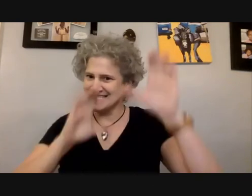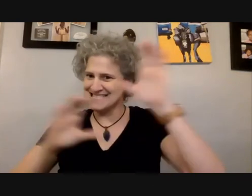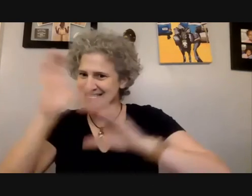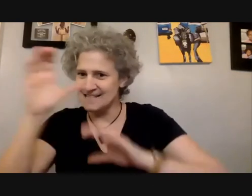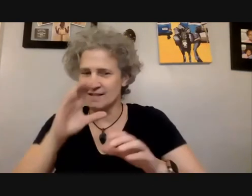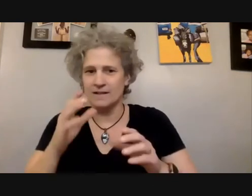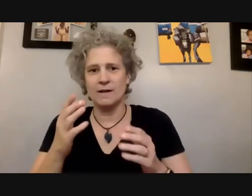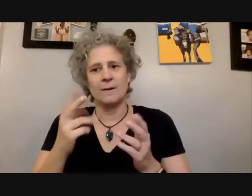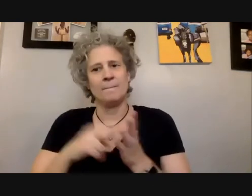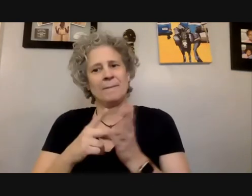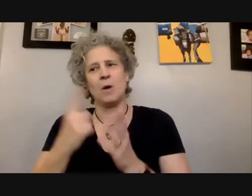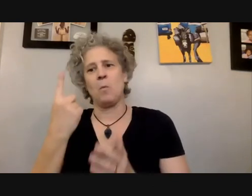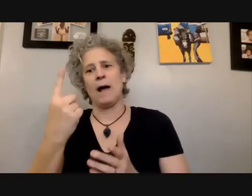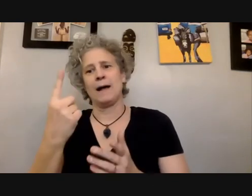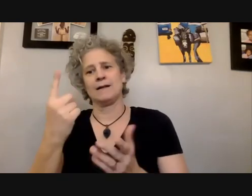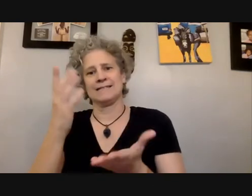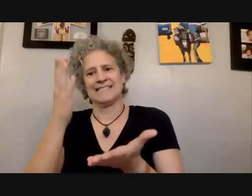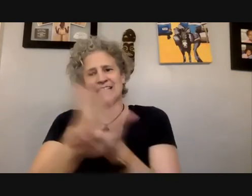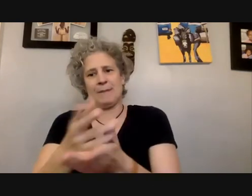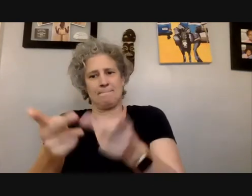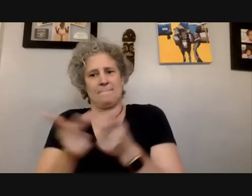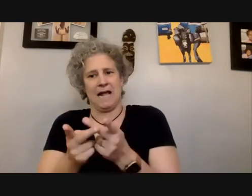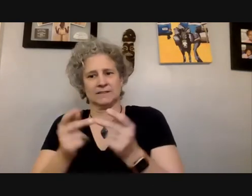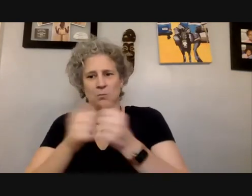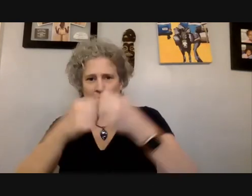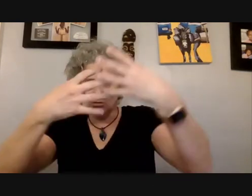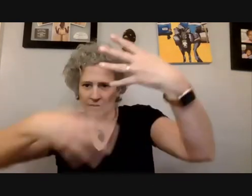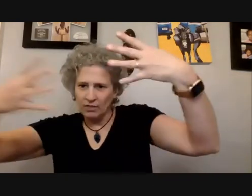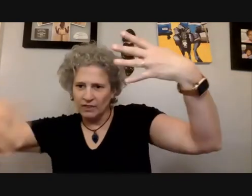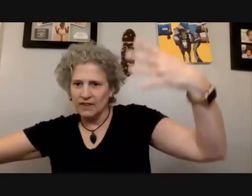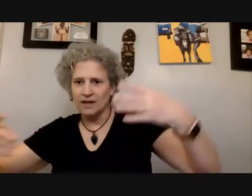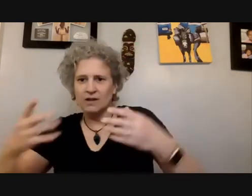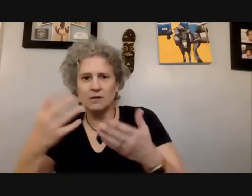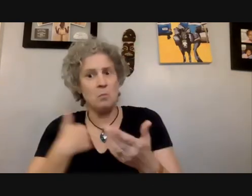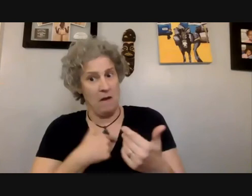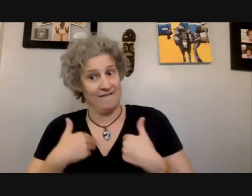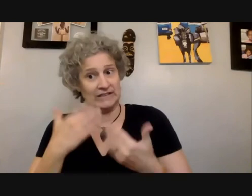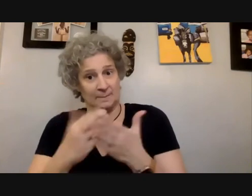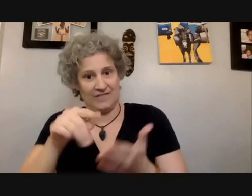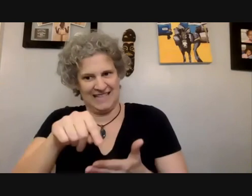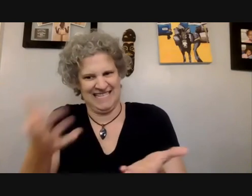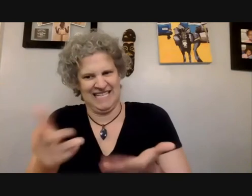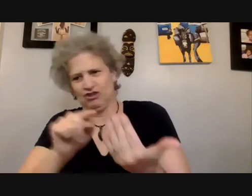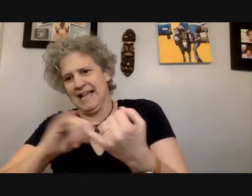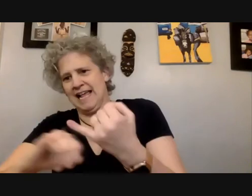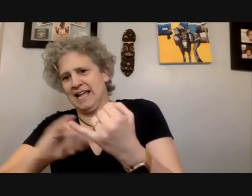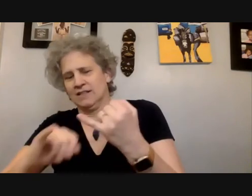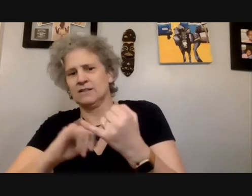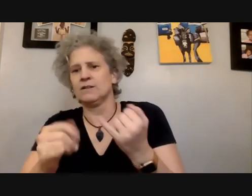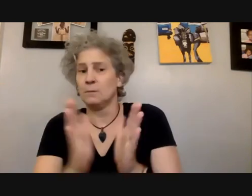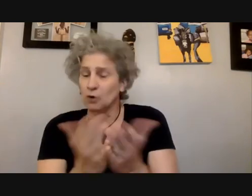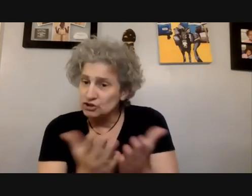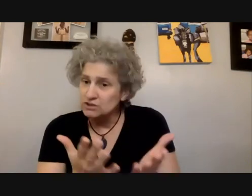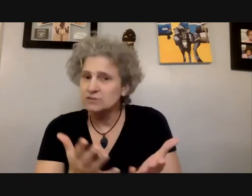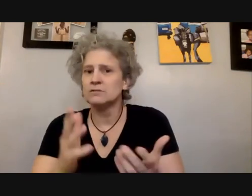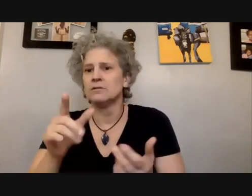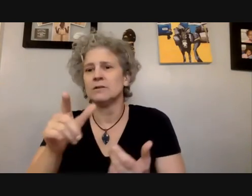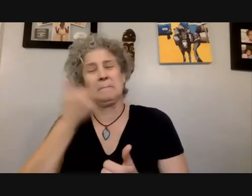field, are in English. They're in English print. It's very difficult to find resources in the native language of ASL for the deaf